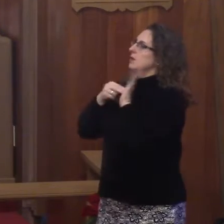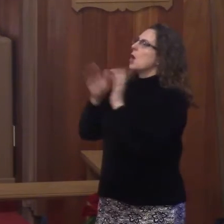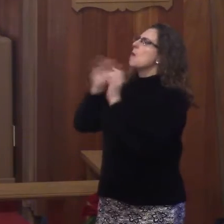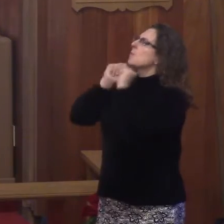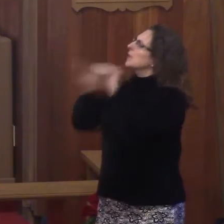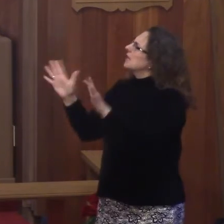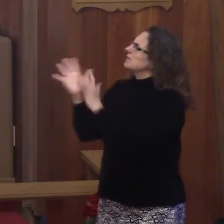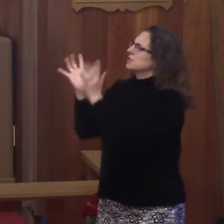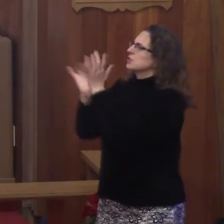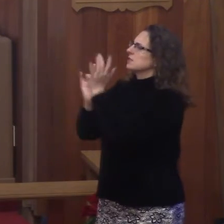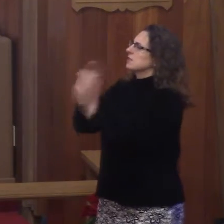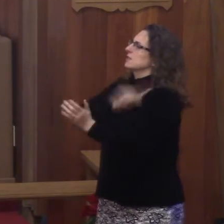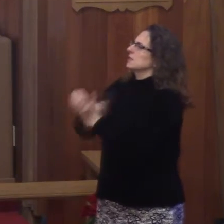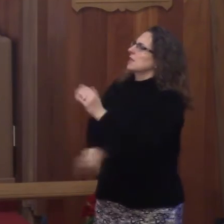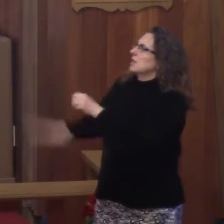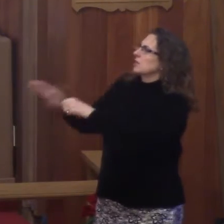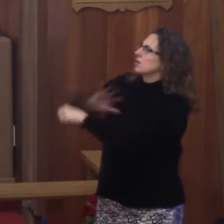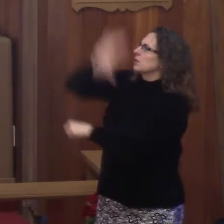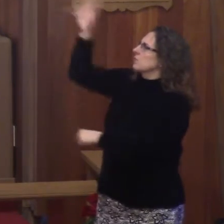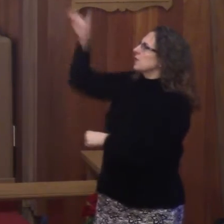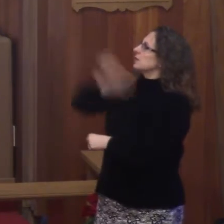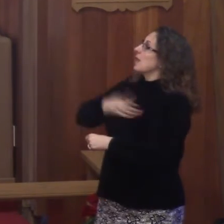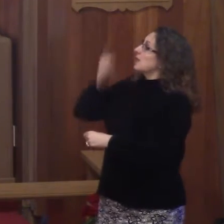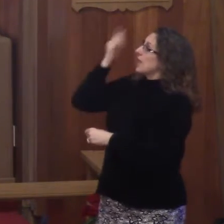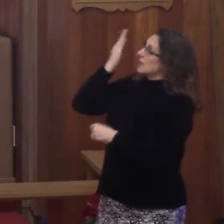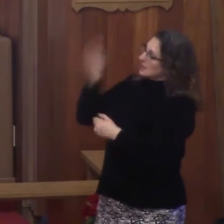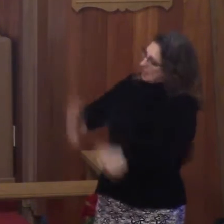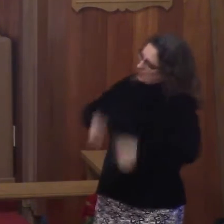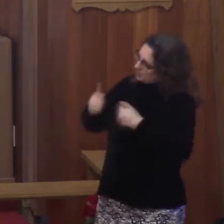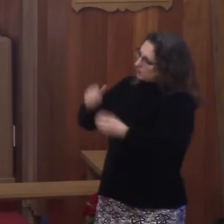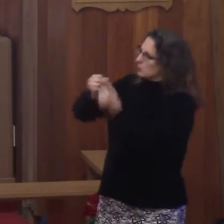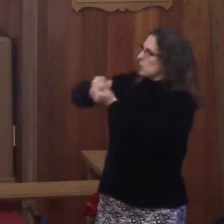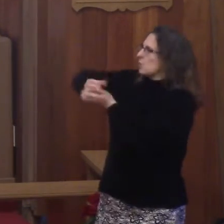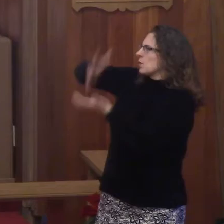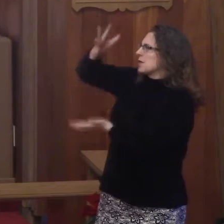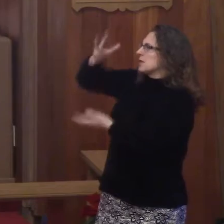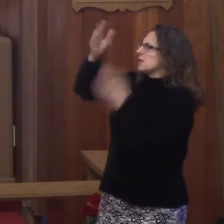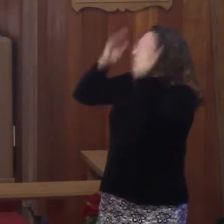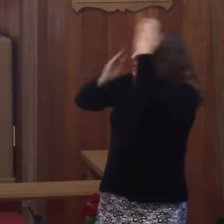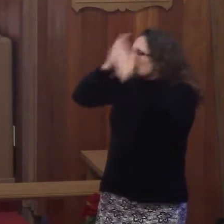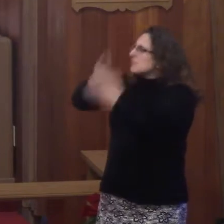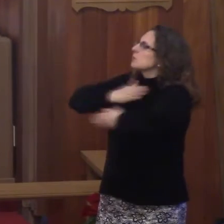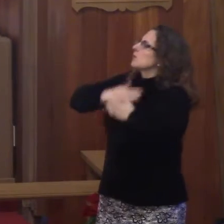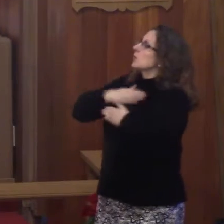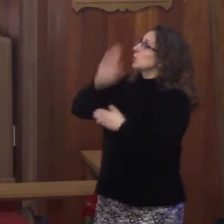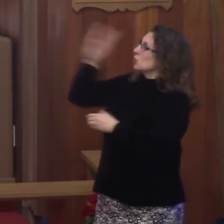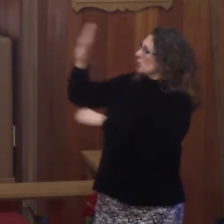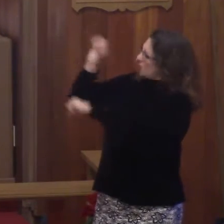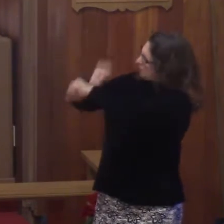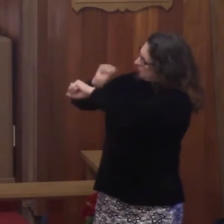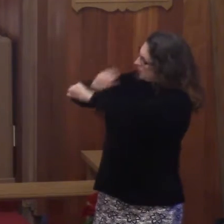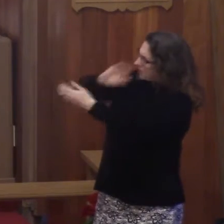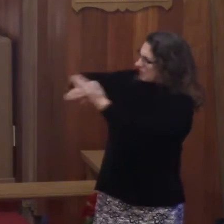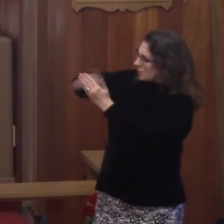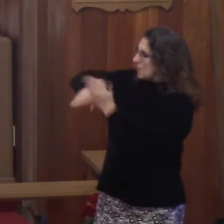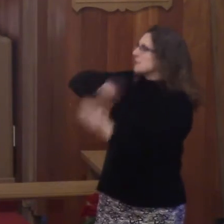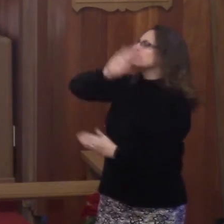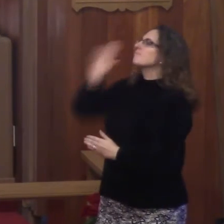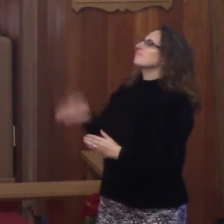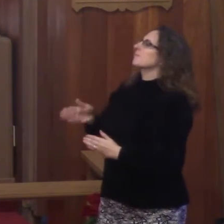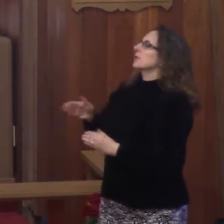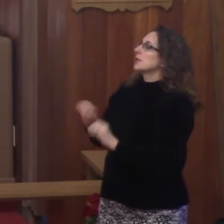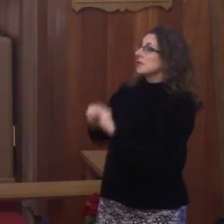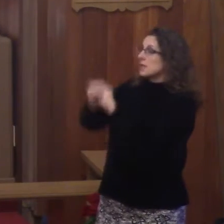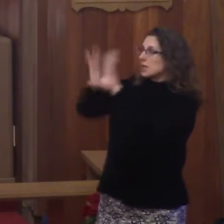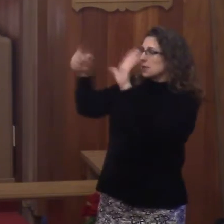image, blessed Jesus, King of grace, that life's riches, cares, and pleasures, never may your work be